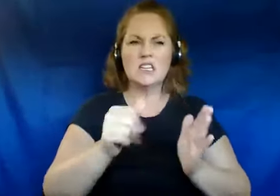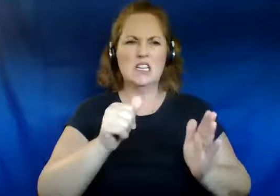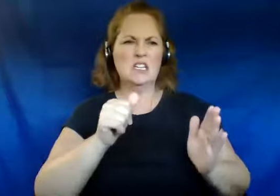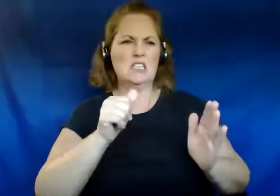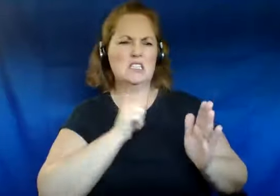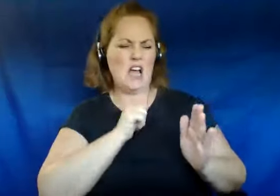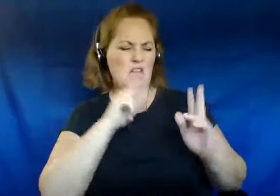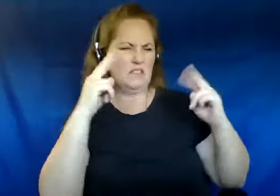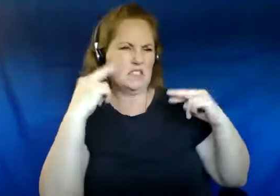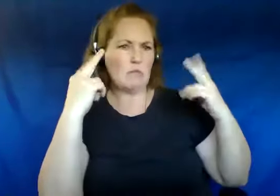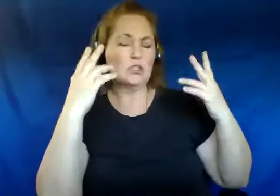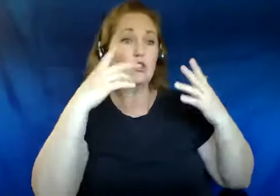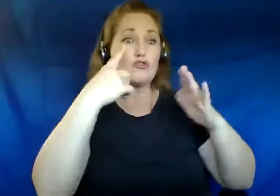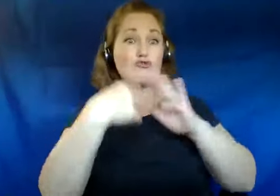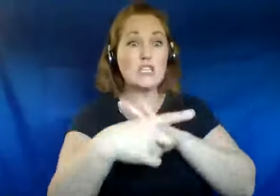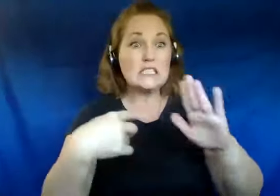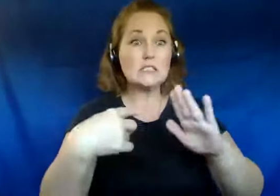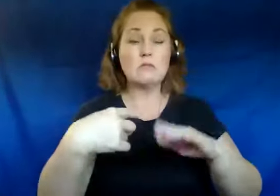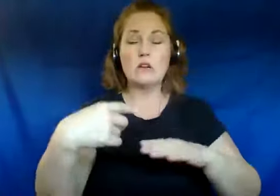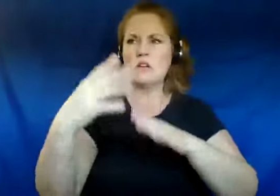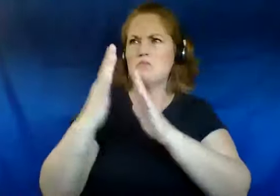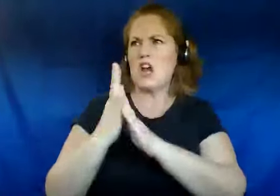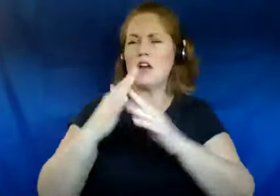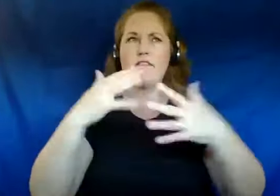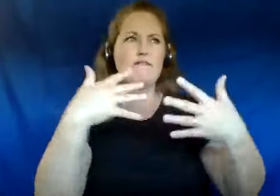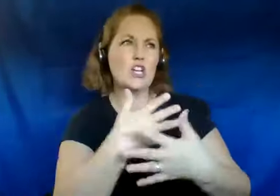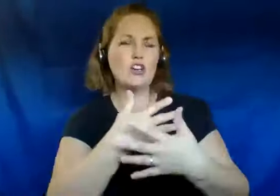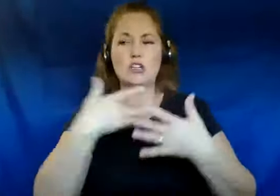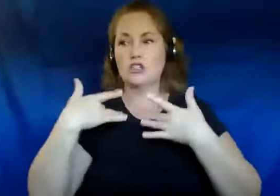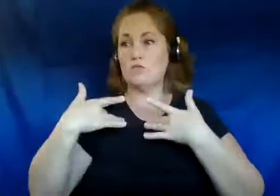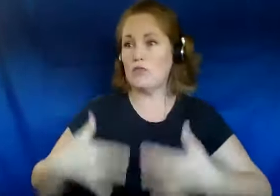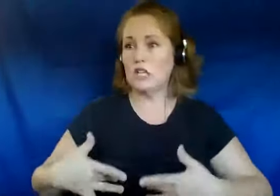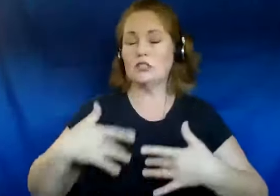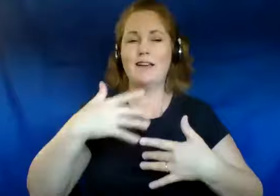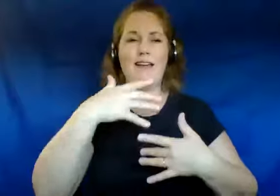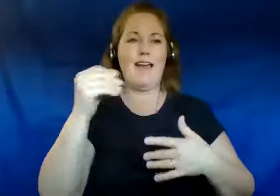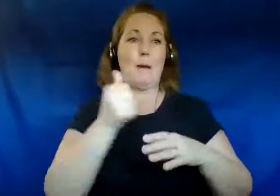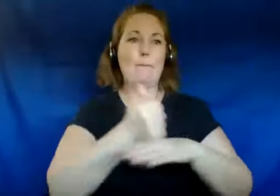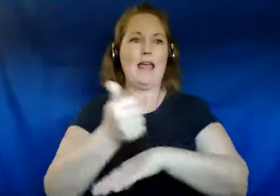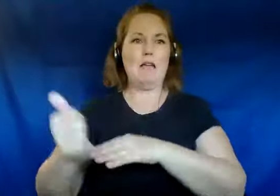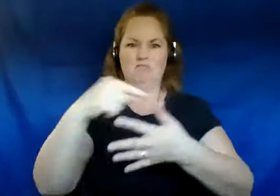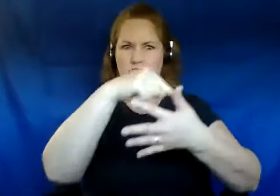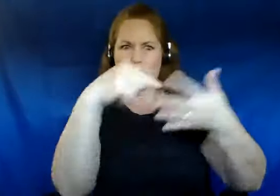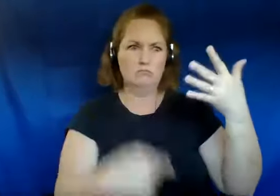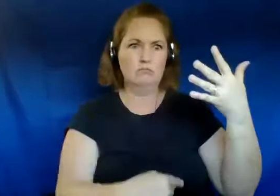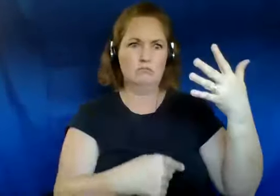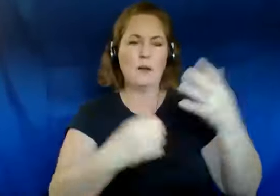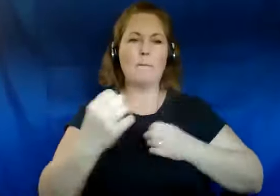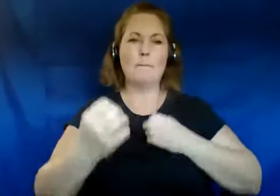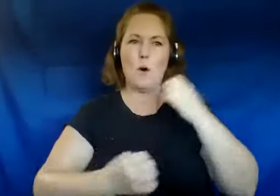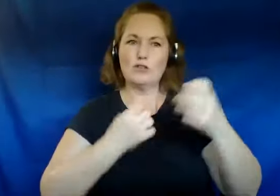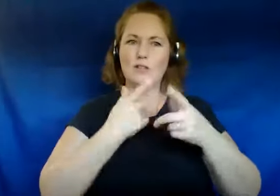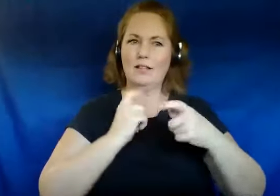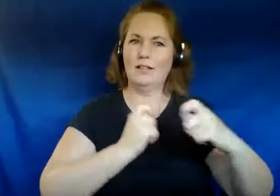self-deception, criticism, fear, depression, and blame. And what we're going to